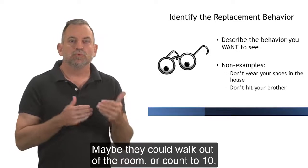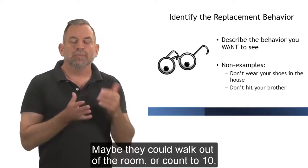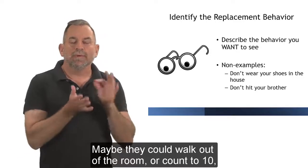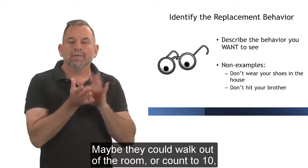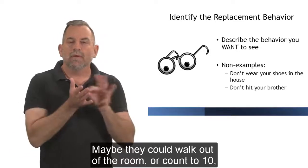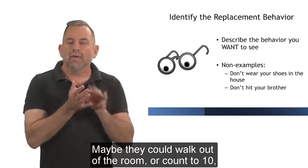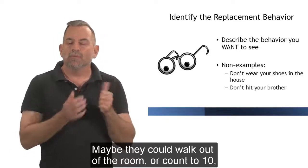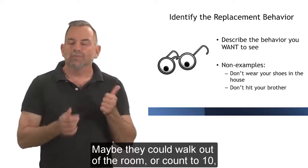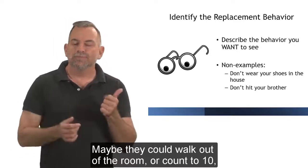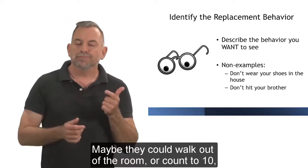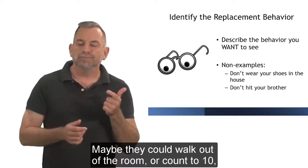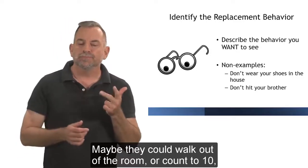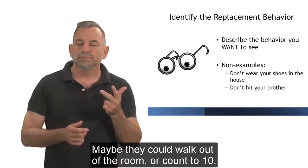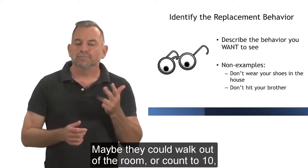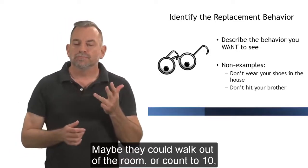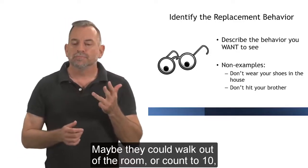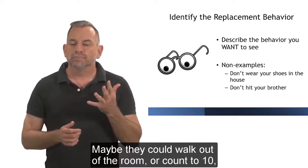room or count to 10